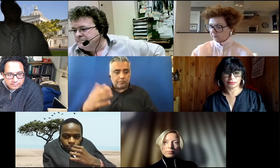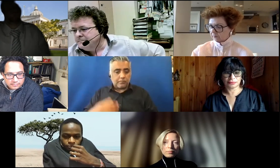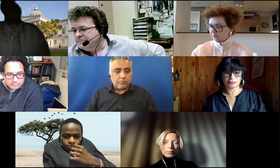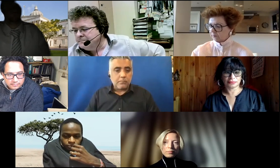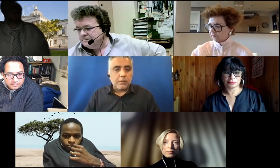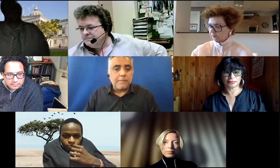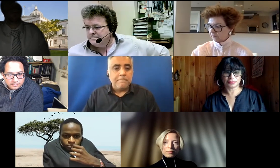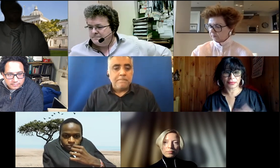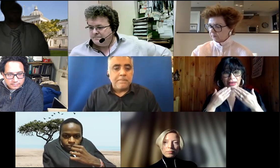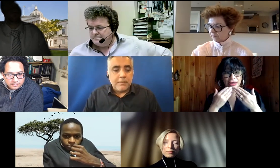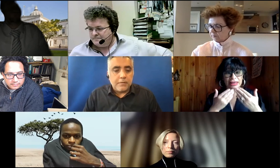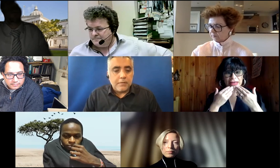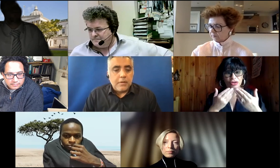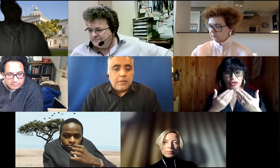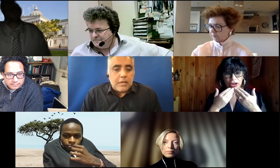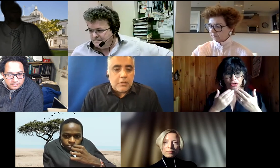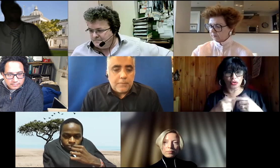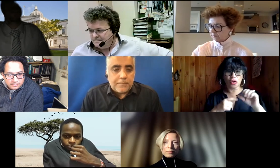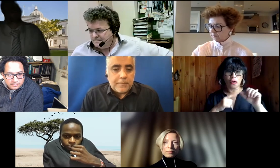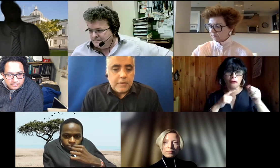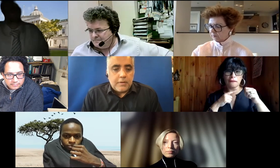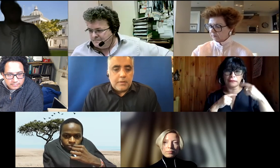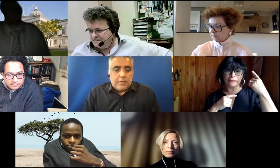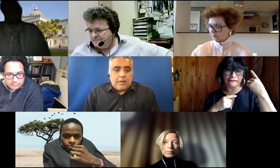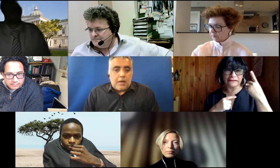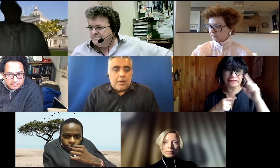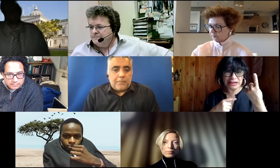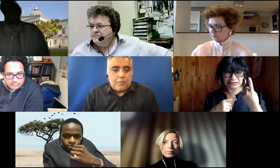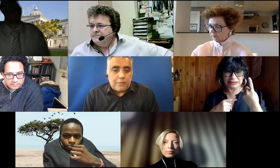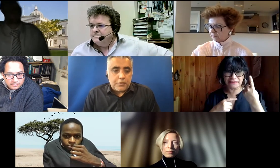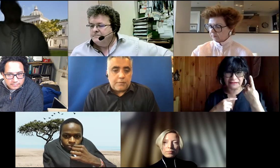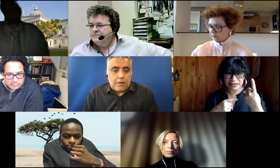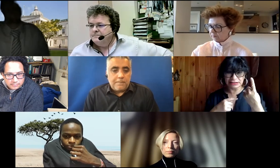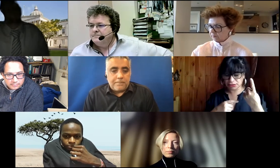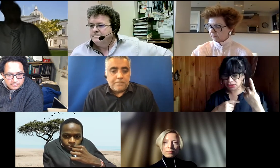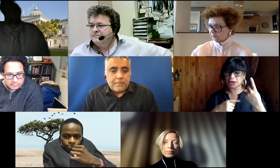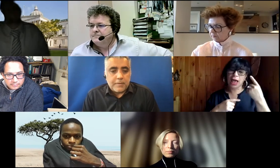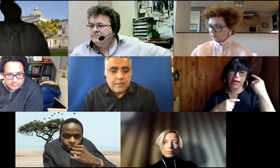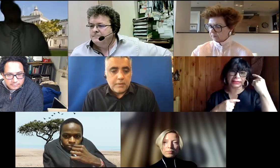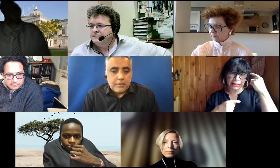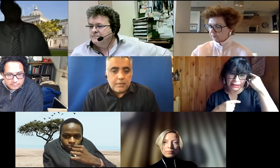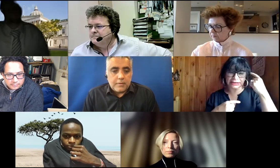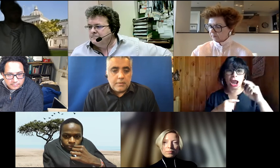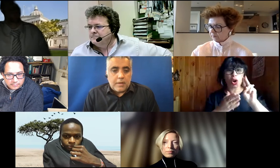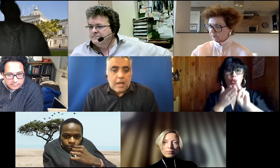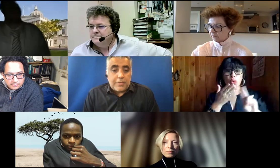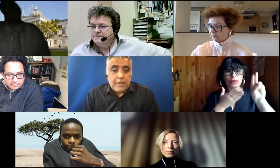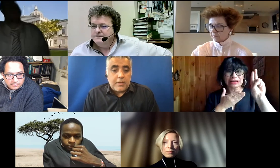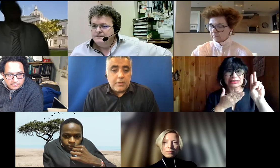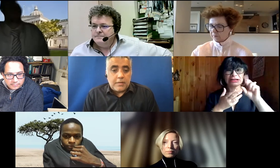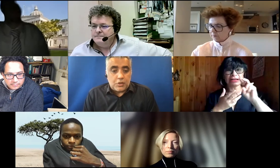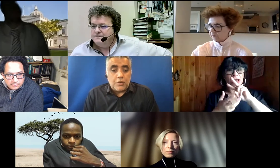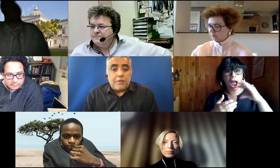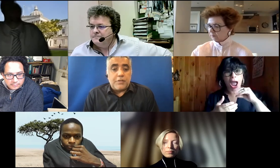for disabled people? Thank you. Well, first of all, I